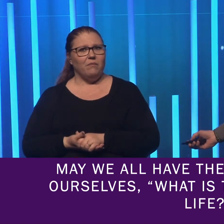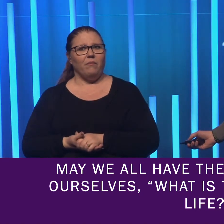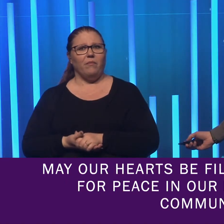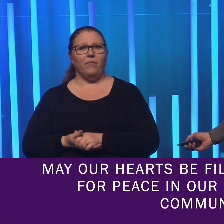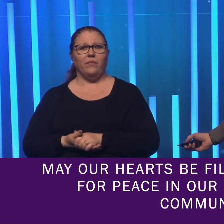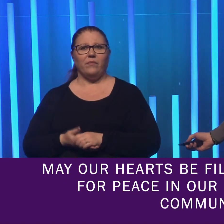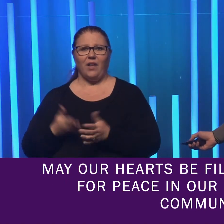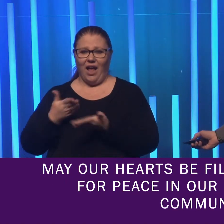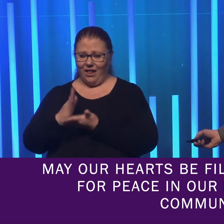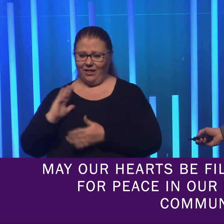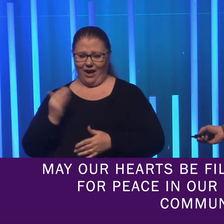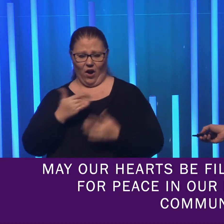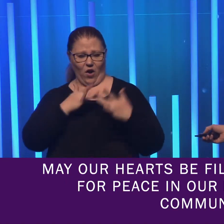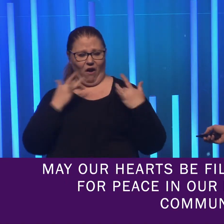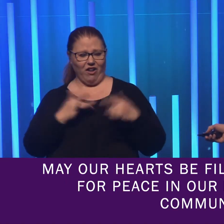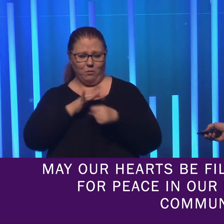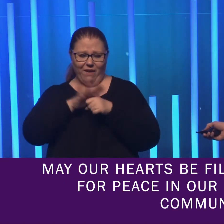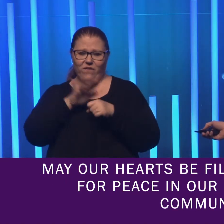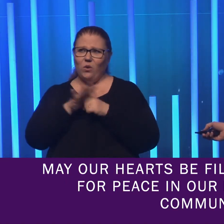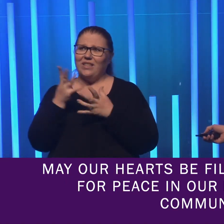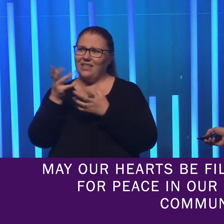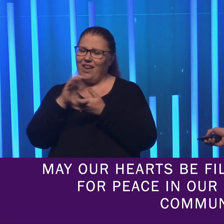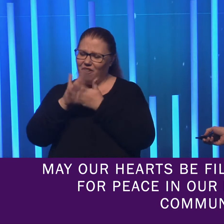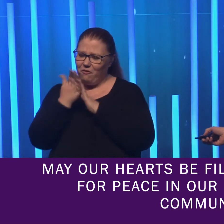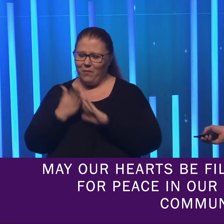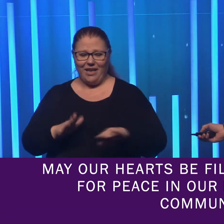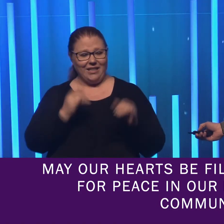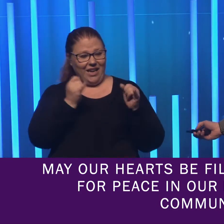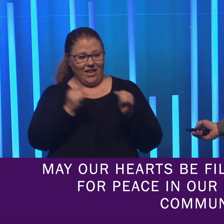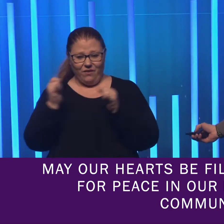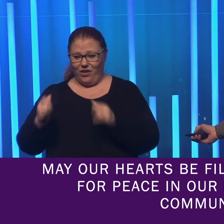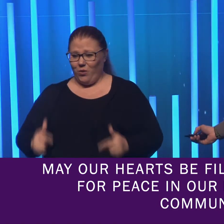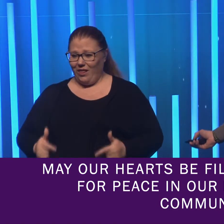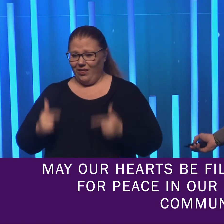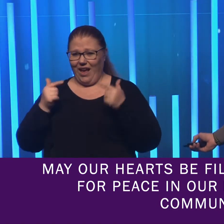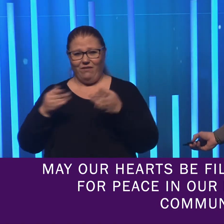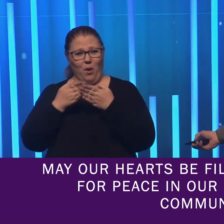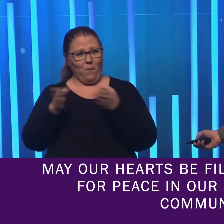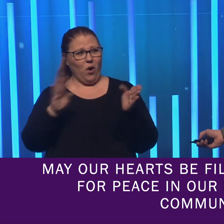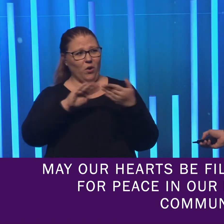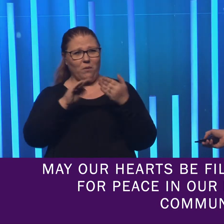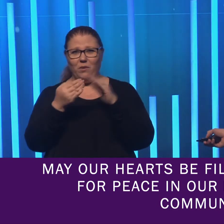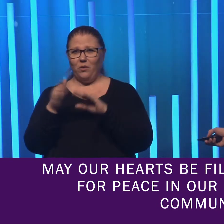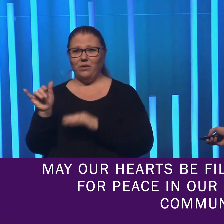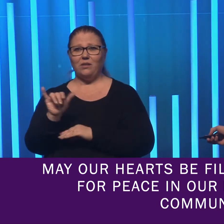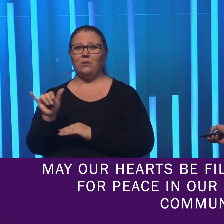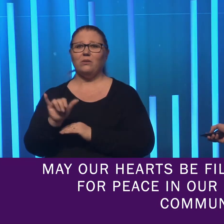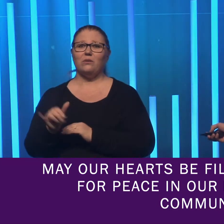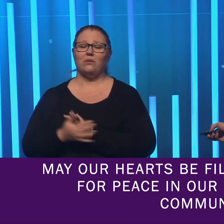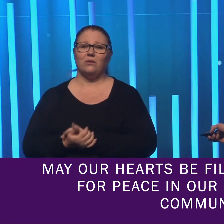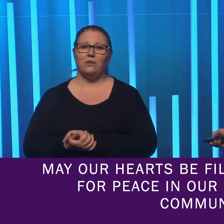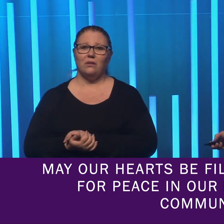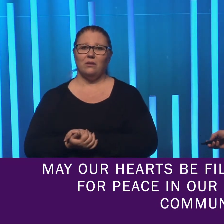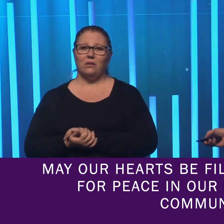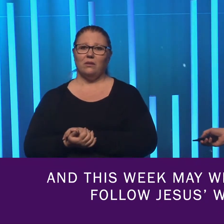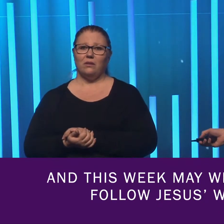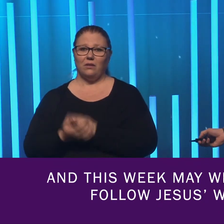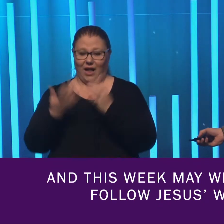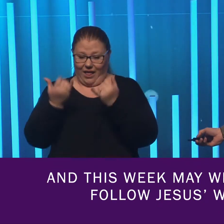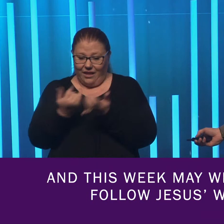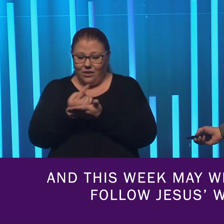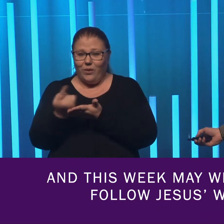And may our hearts be filled with a desire for peace in our individual lives and in our broader community. And this